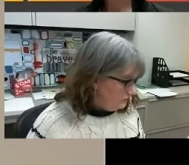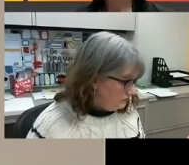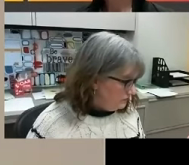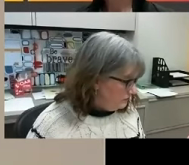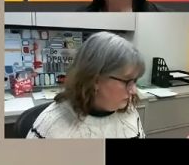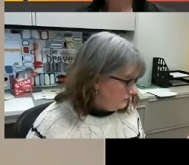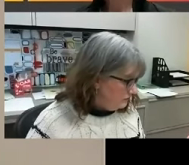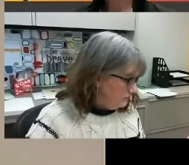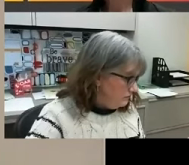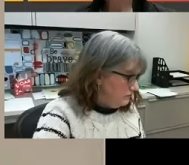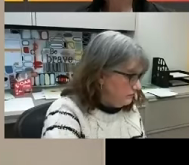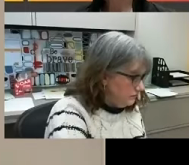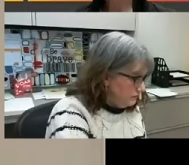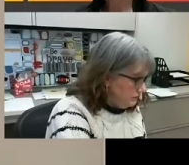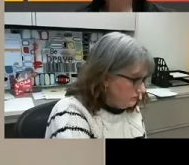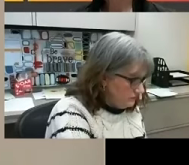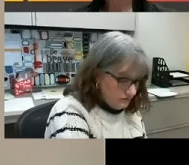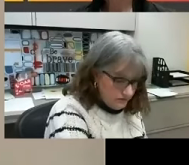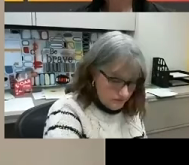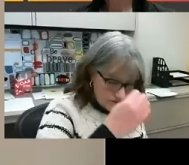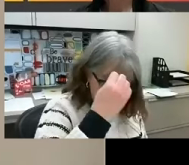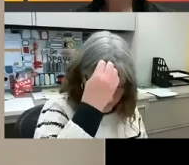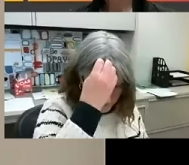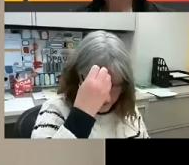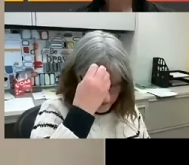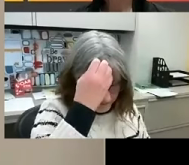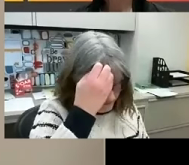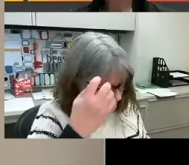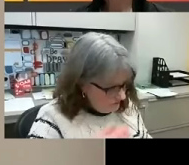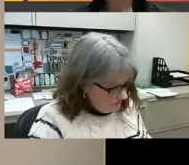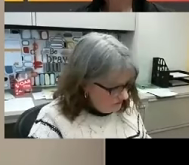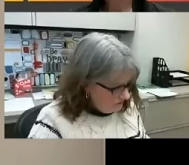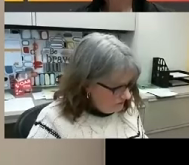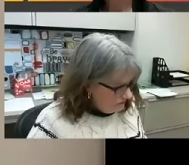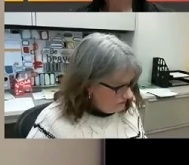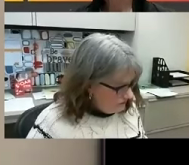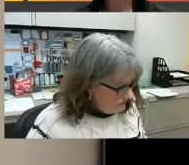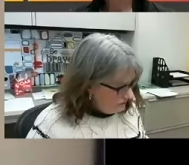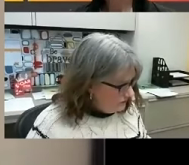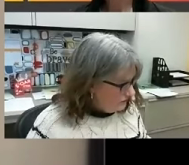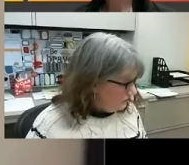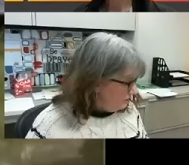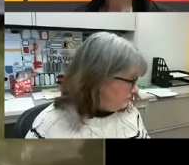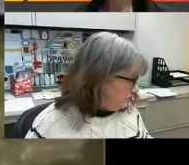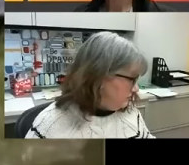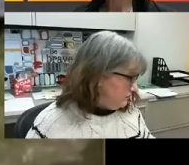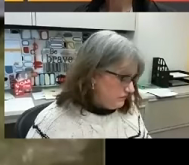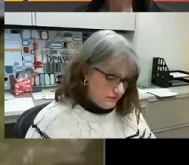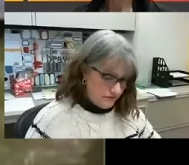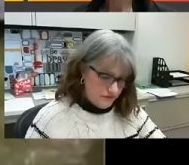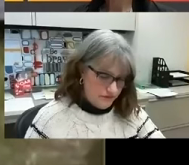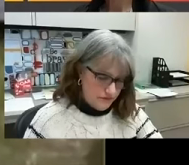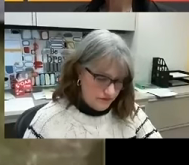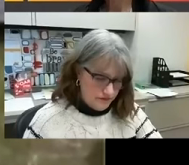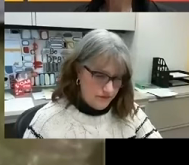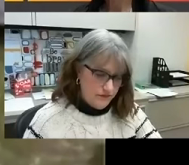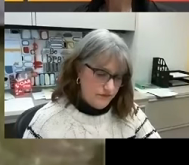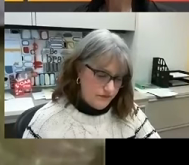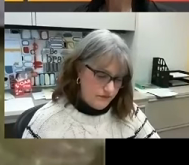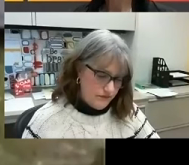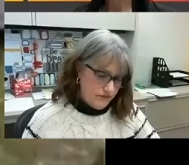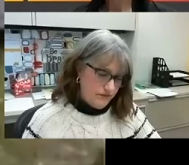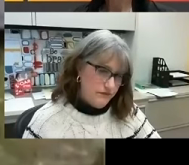cute. He is my son. He is my little brother. One day he said to me, "I don't